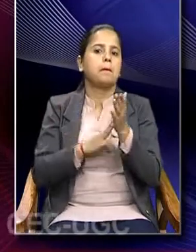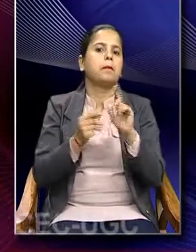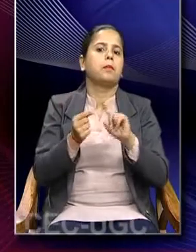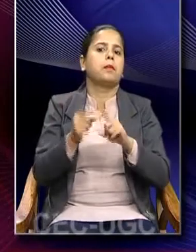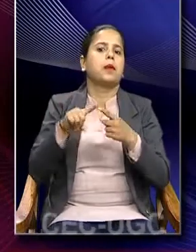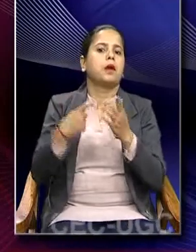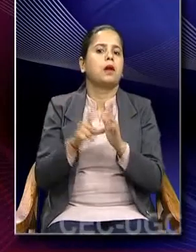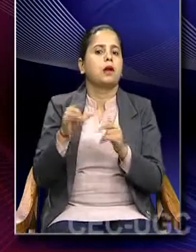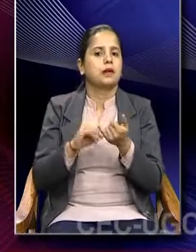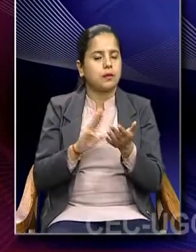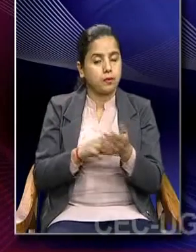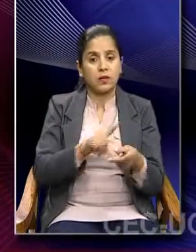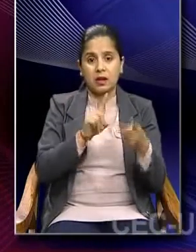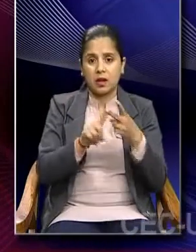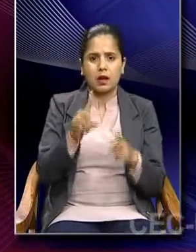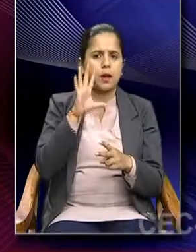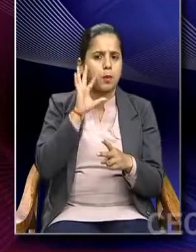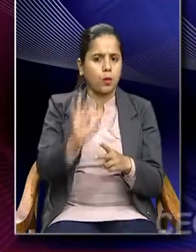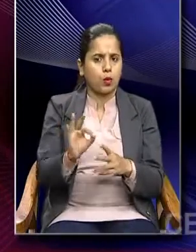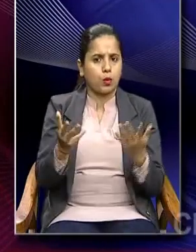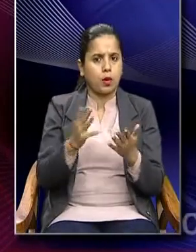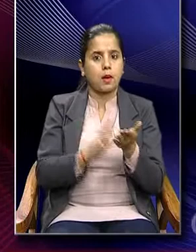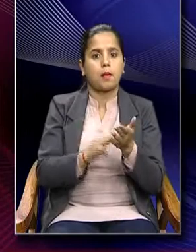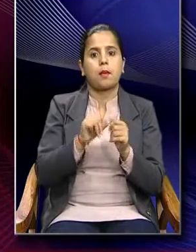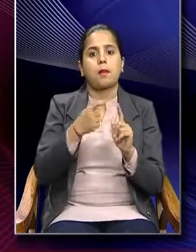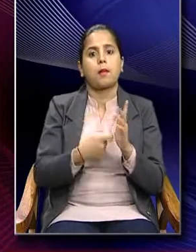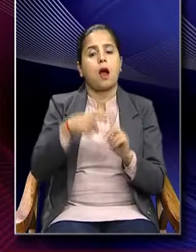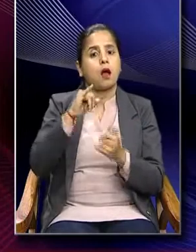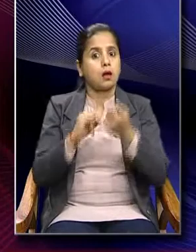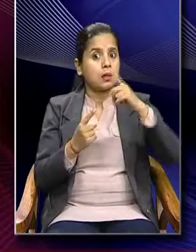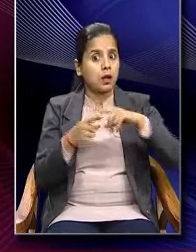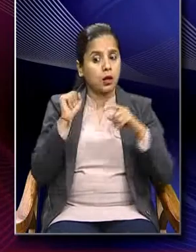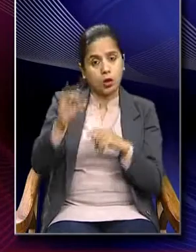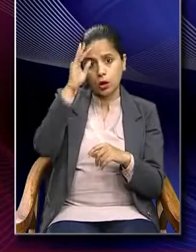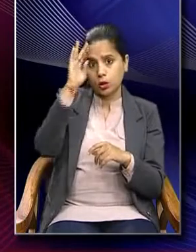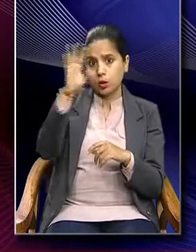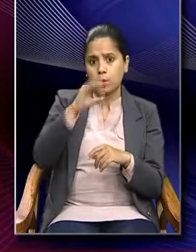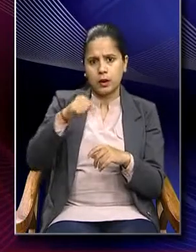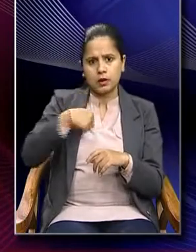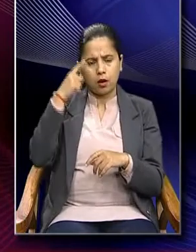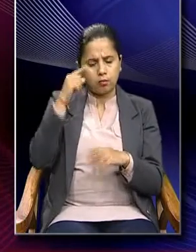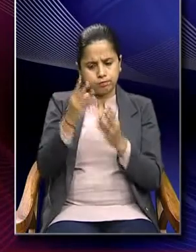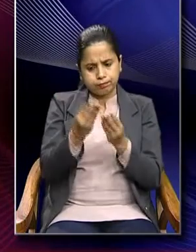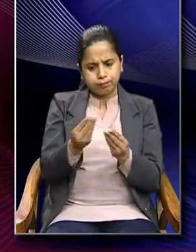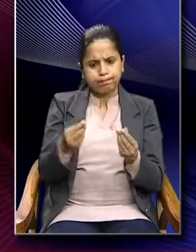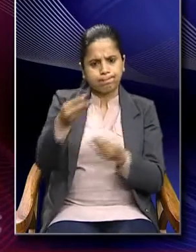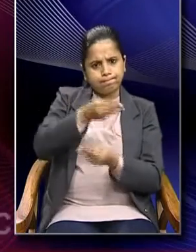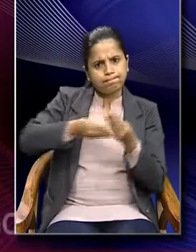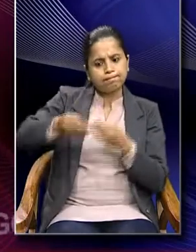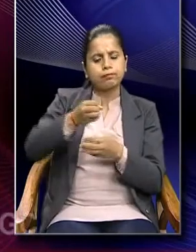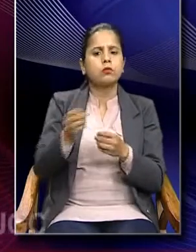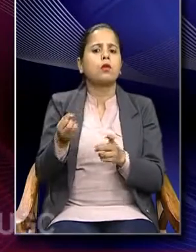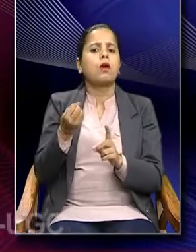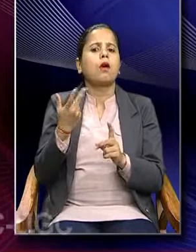The second important thing is the Marxist theory of imperialism is self-liquidating, while the